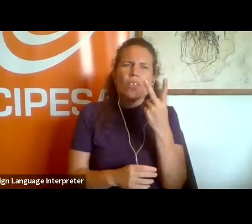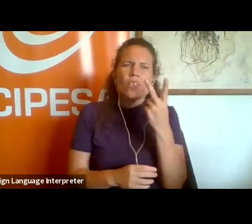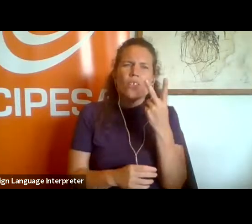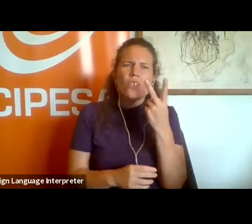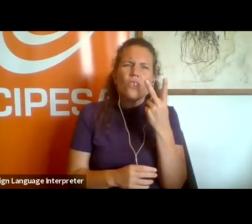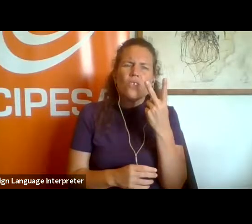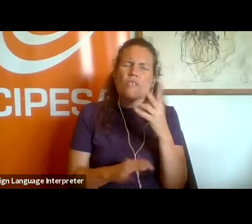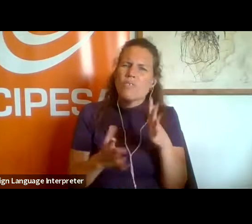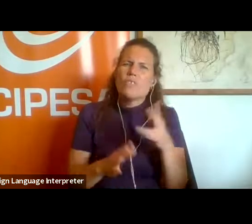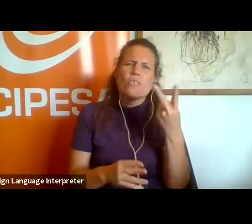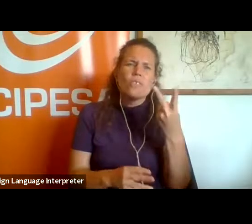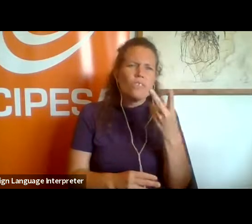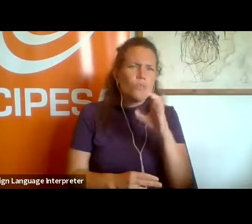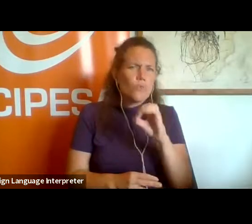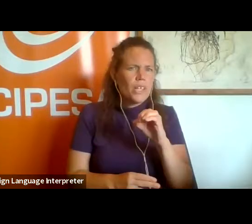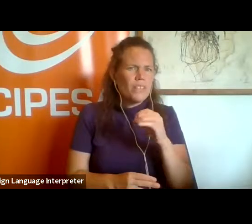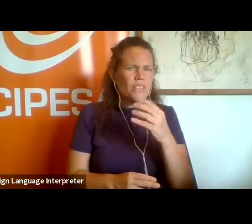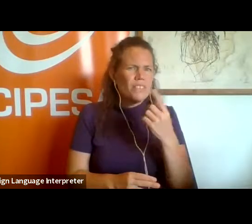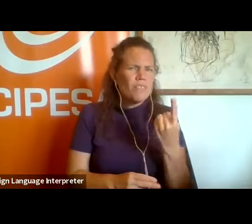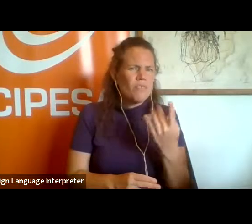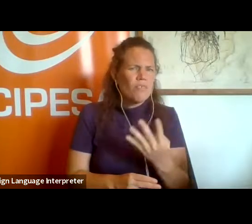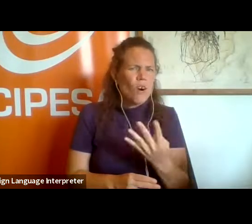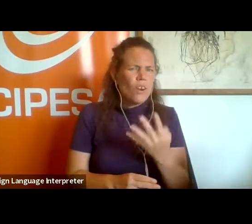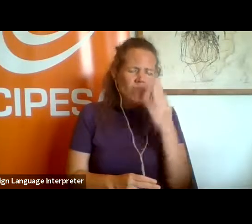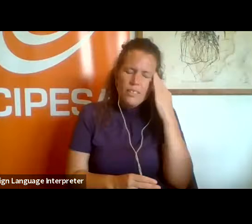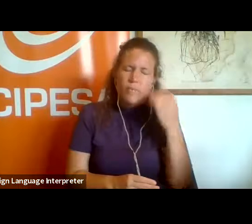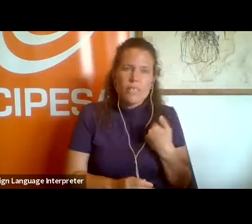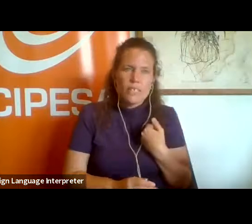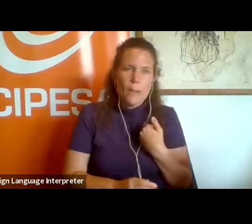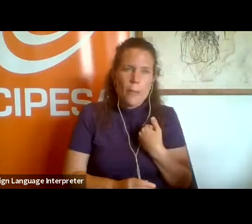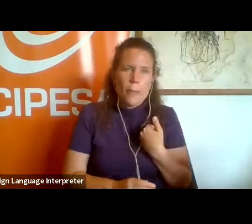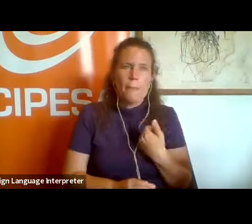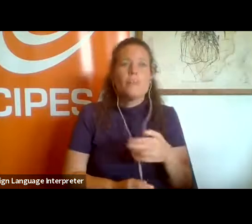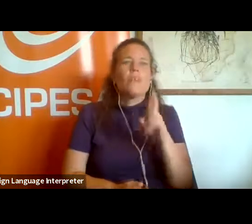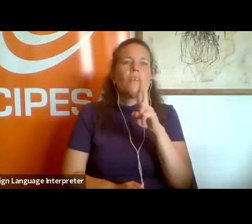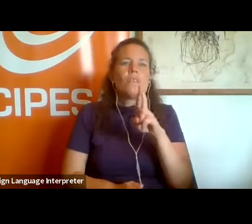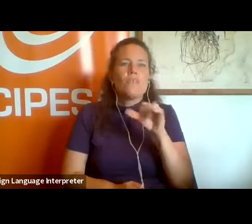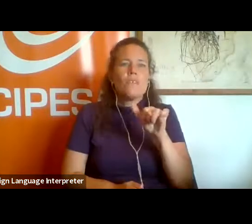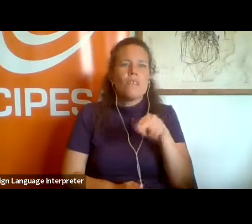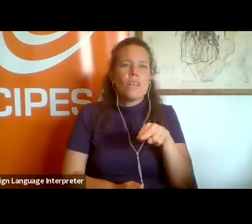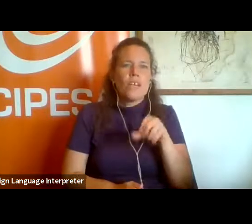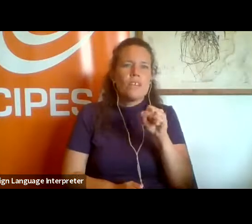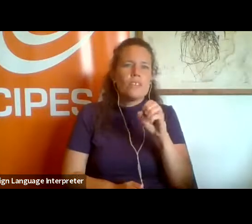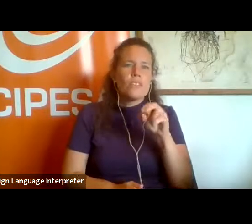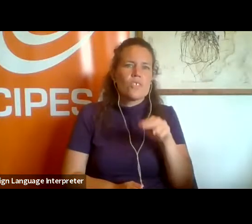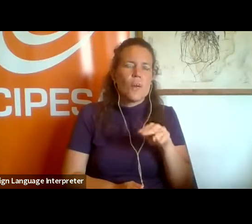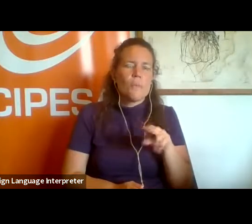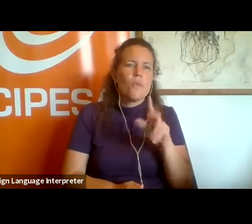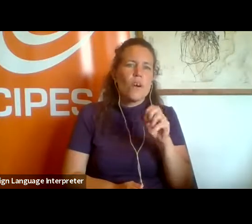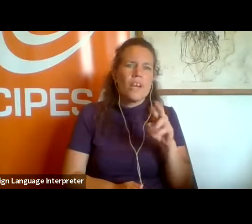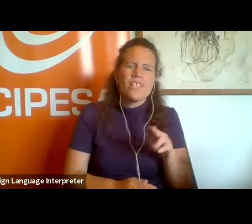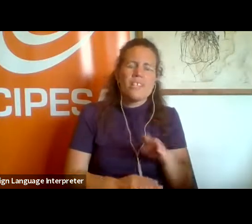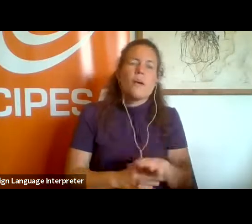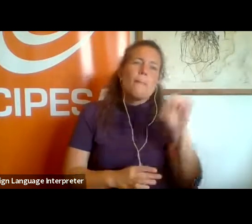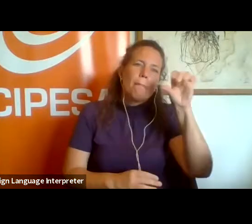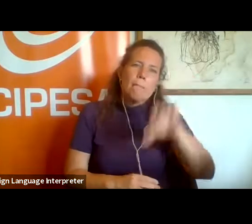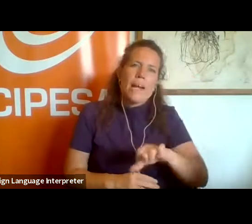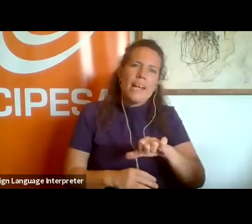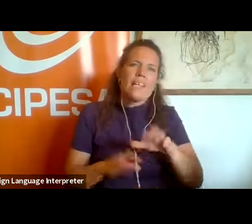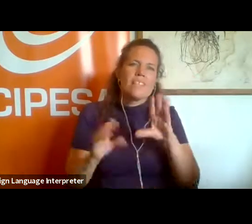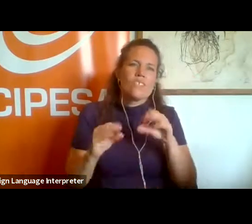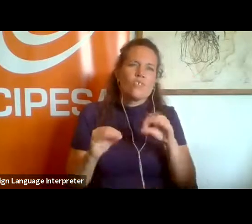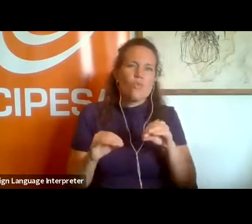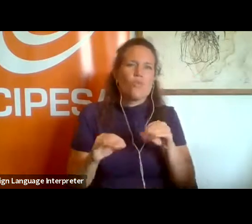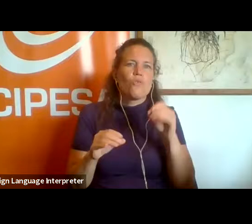2014, if my memory serves me correctly. So obviously ransomware is a quite a malicious bit of software.